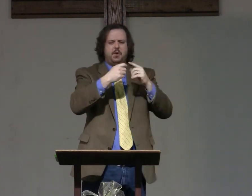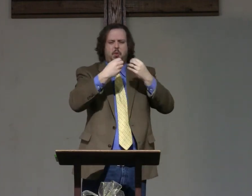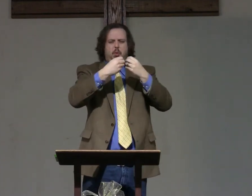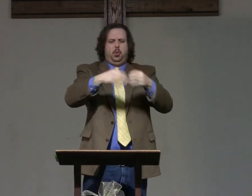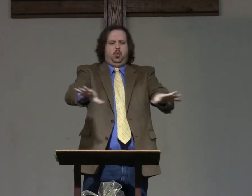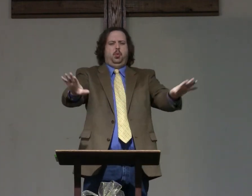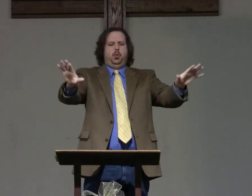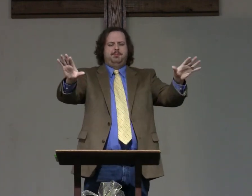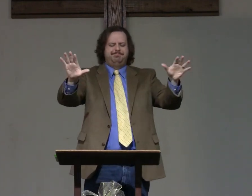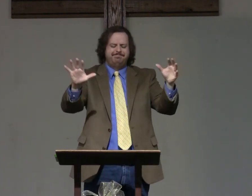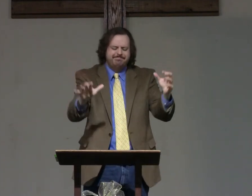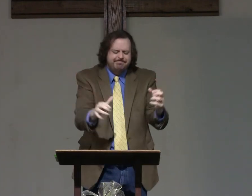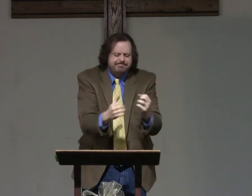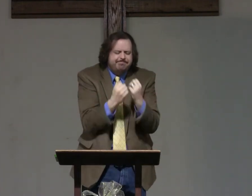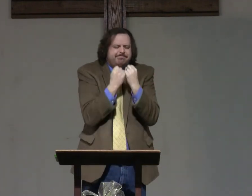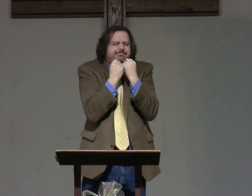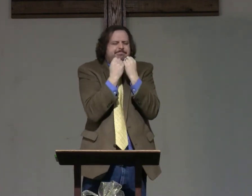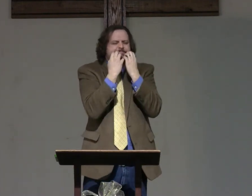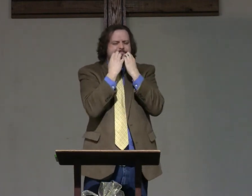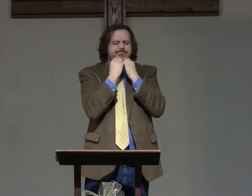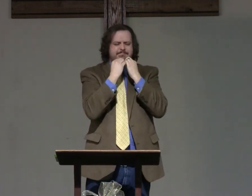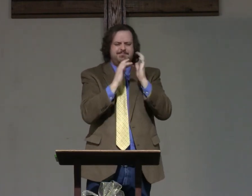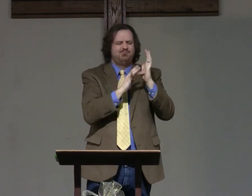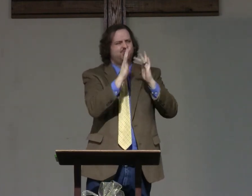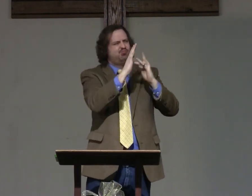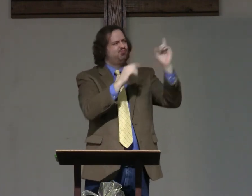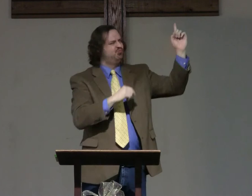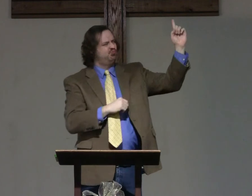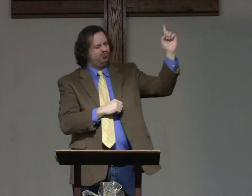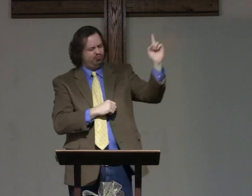to save people who were lost.